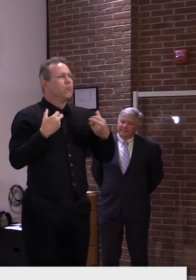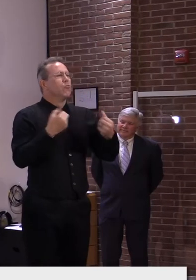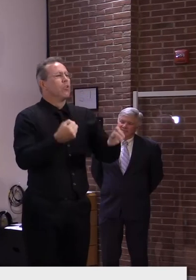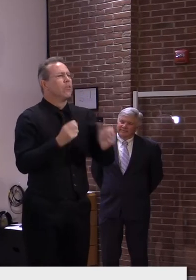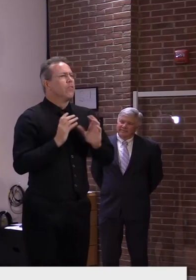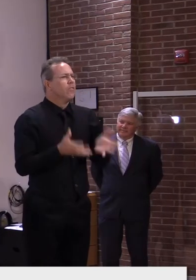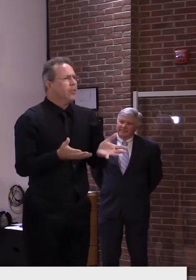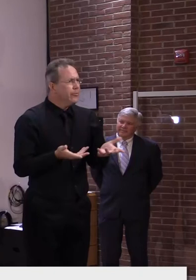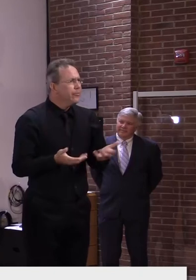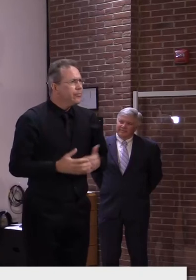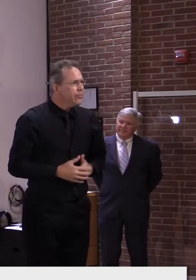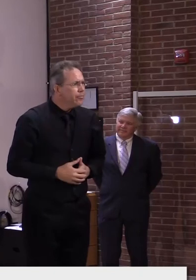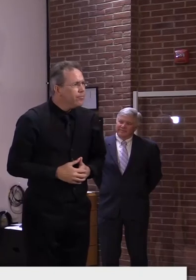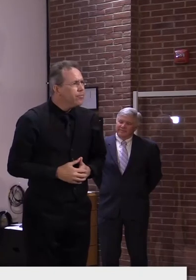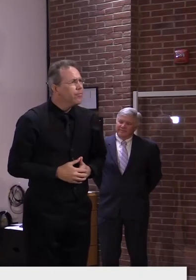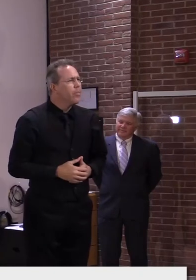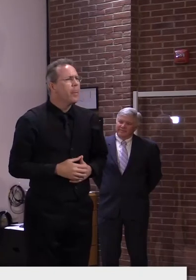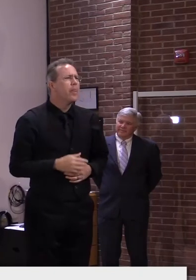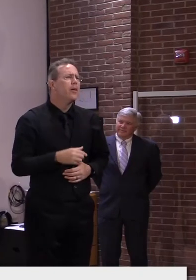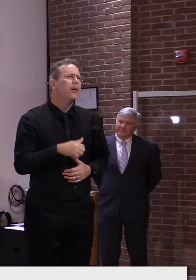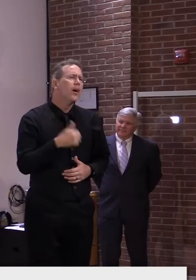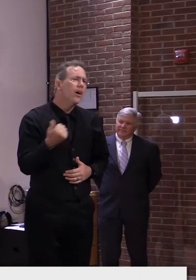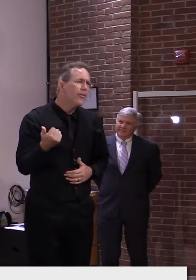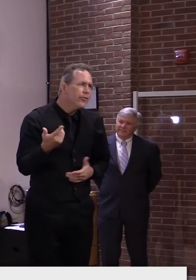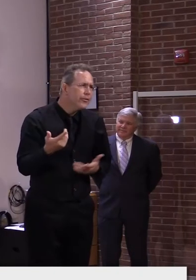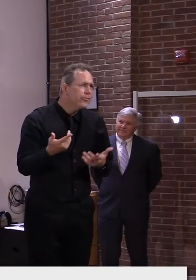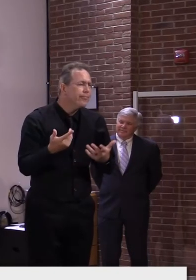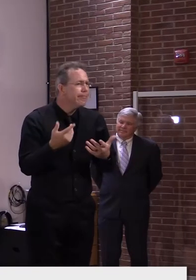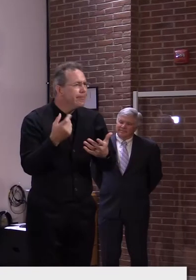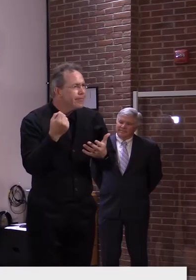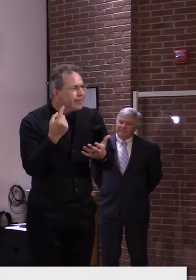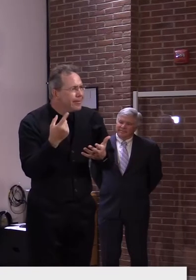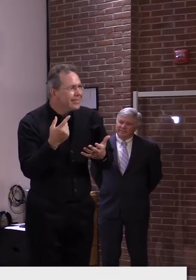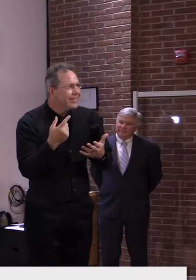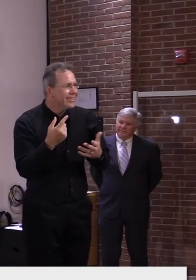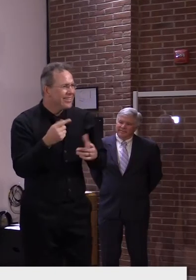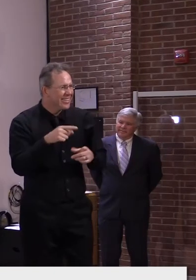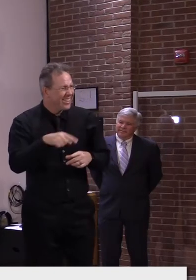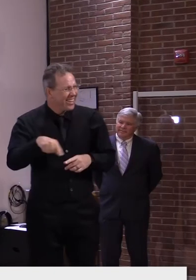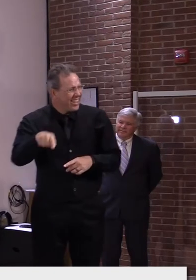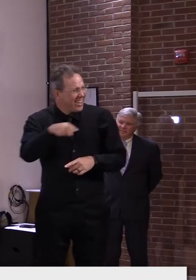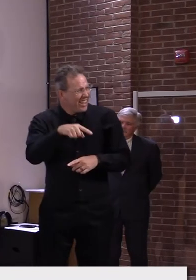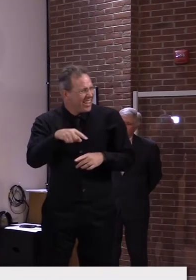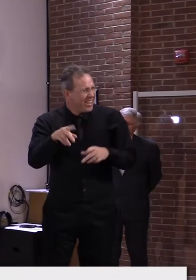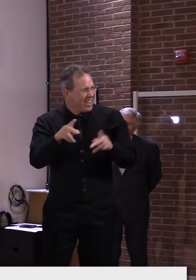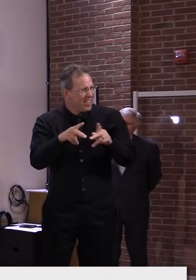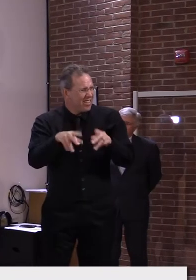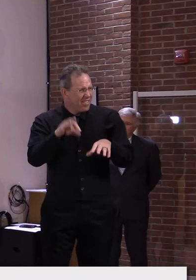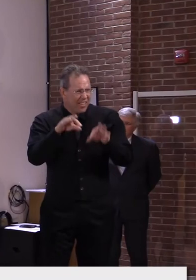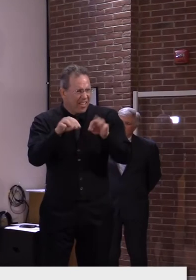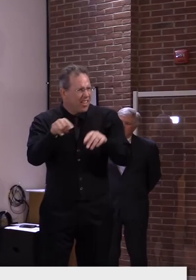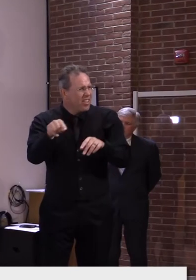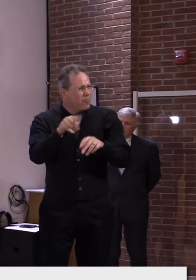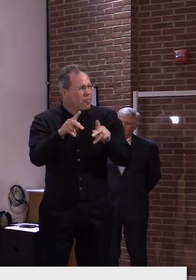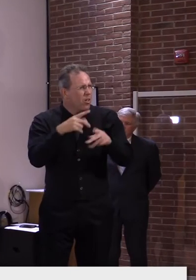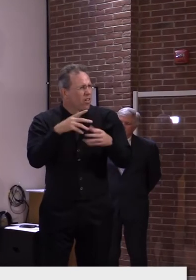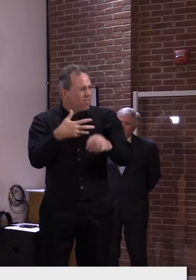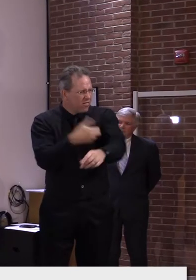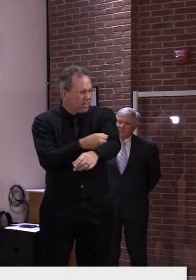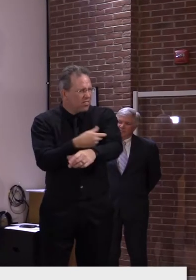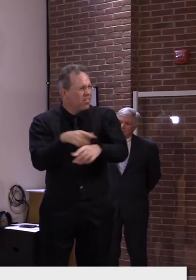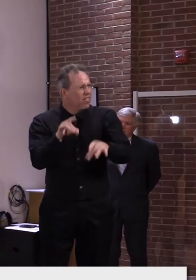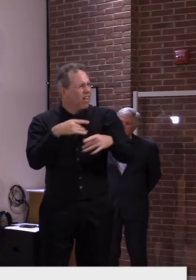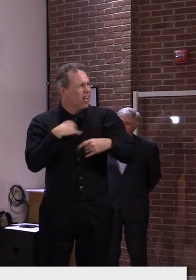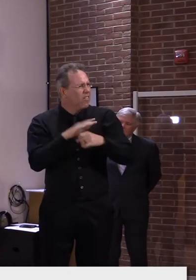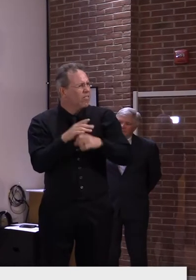could say, well, why did they all end up testing positive? But then what does testing positive mean? Did it mean they actually had